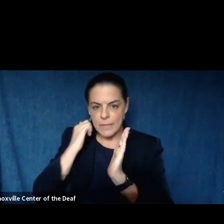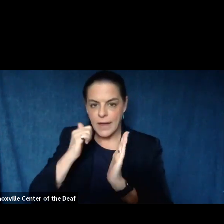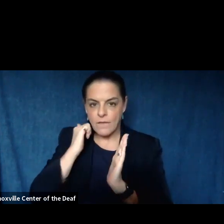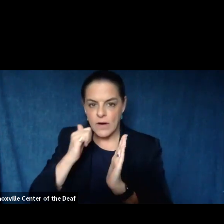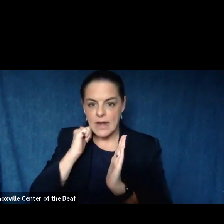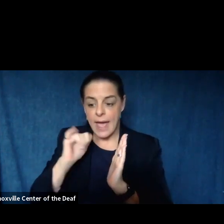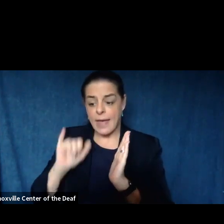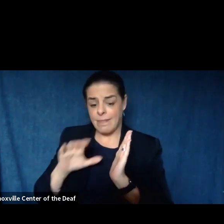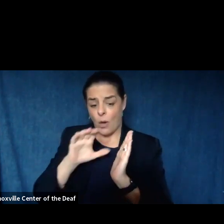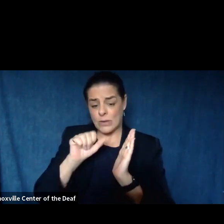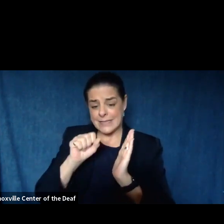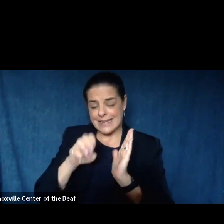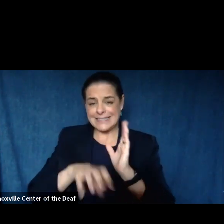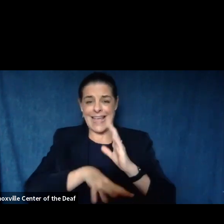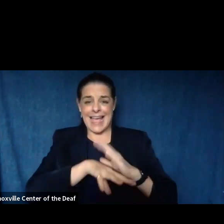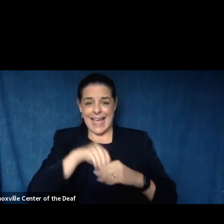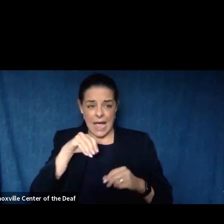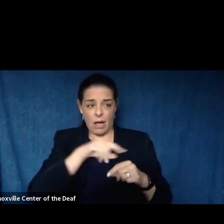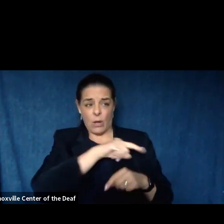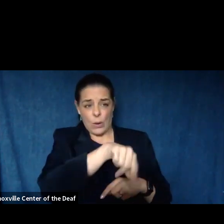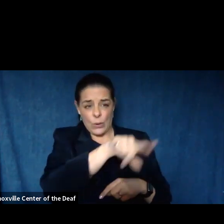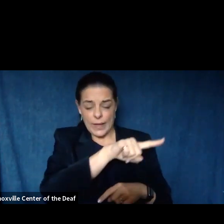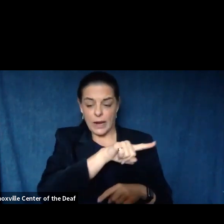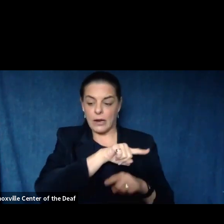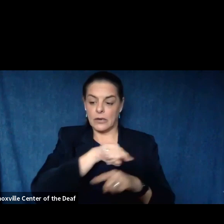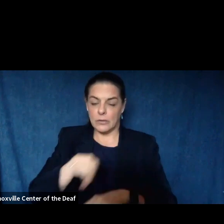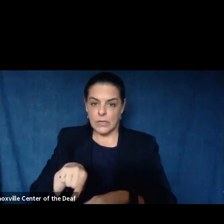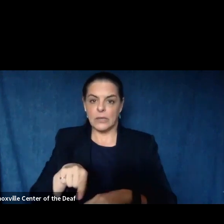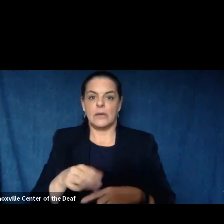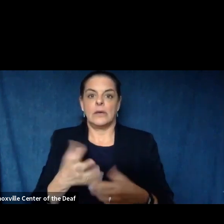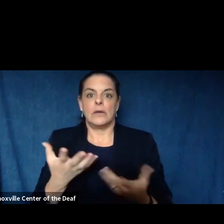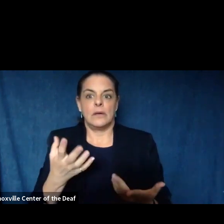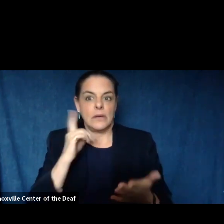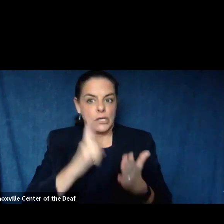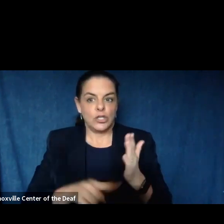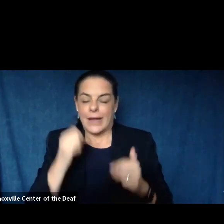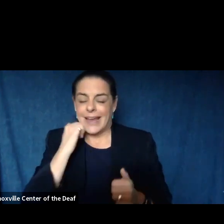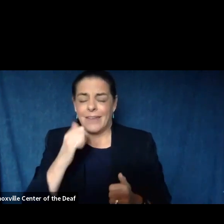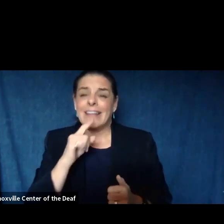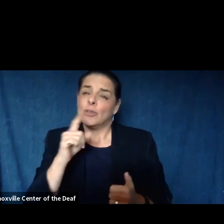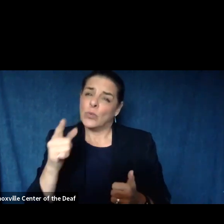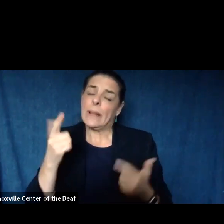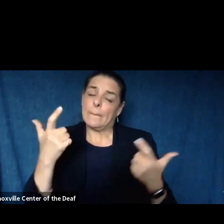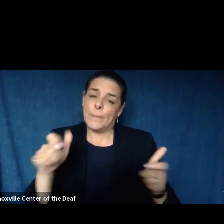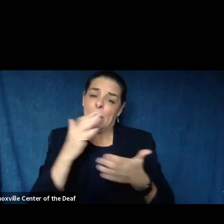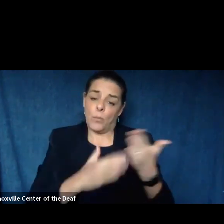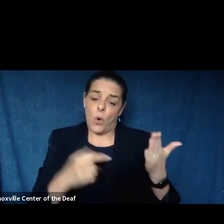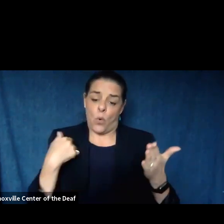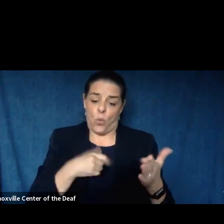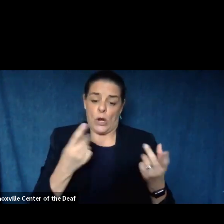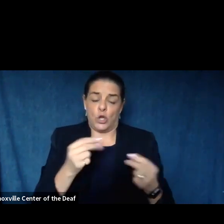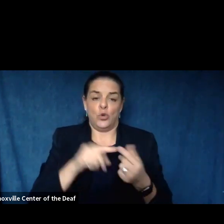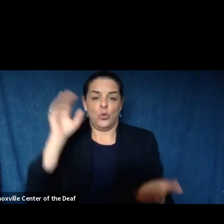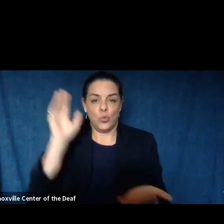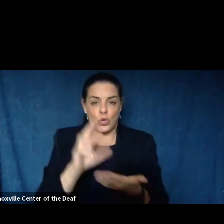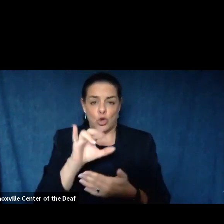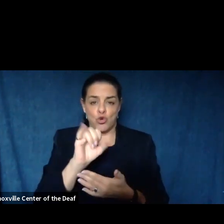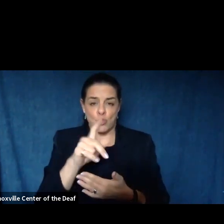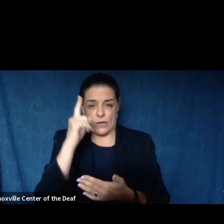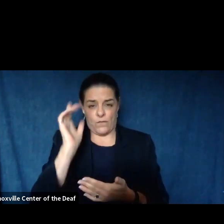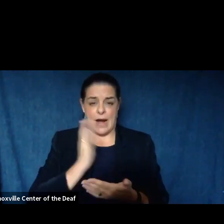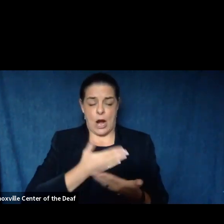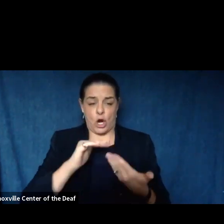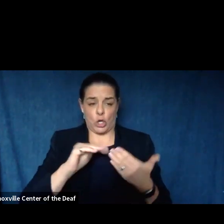the population, put them in isolation, check on them every day. So it's a big part of what we do to reduce risk for our community. The